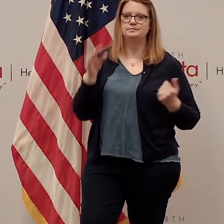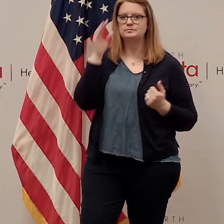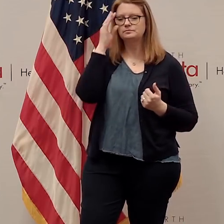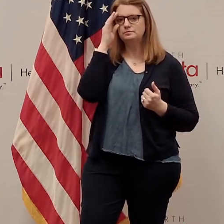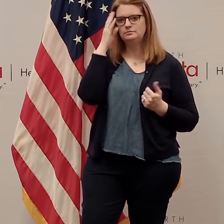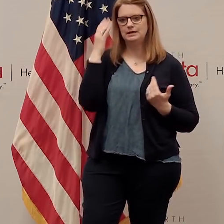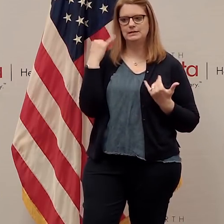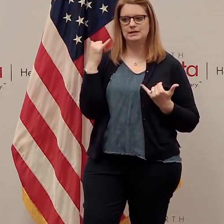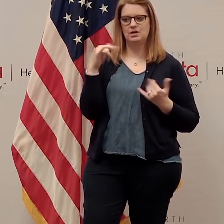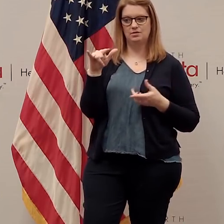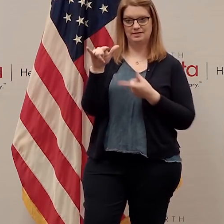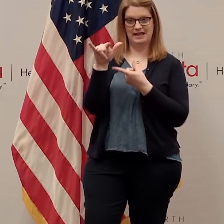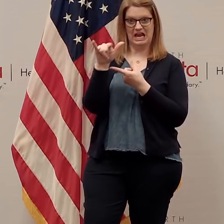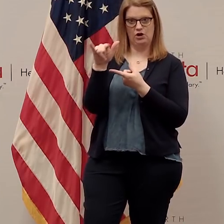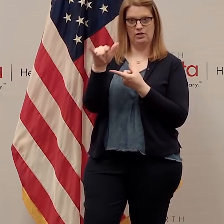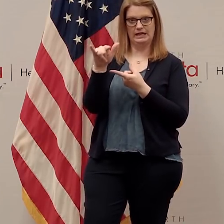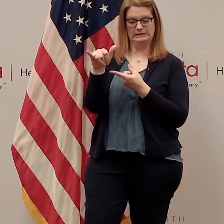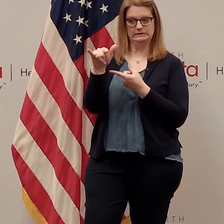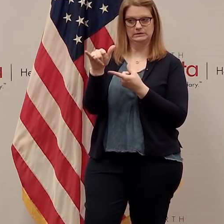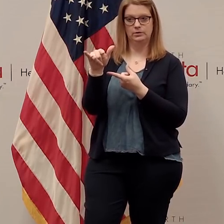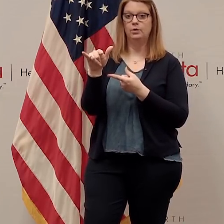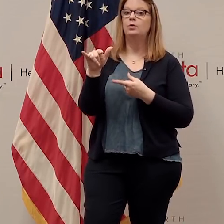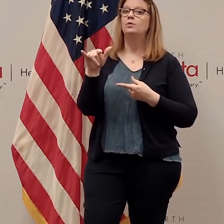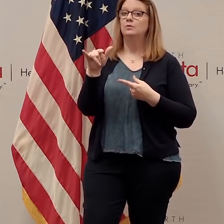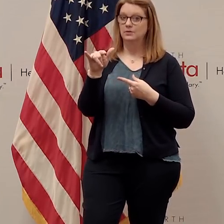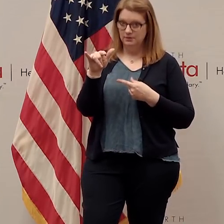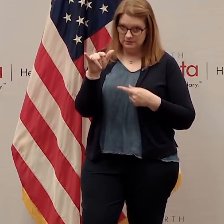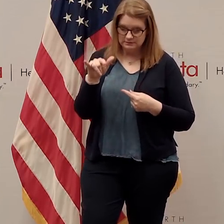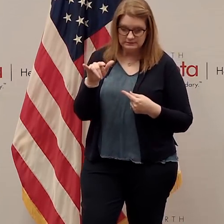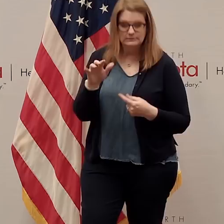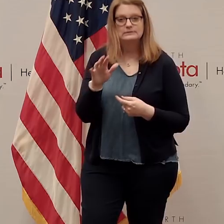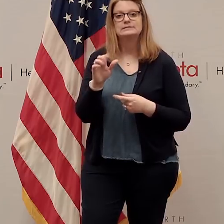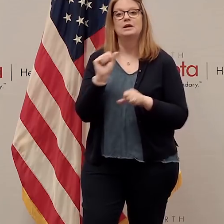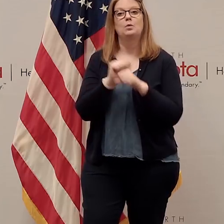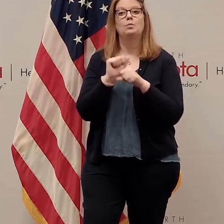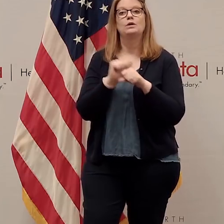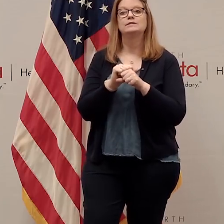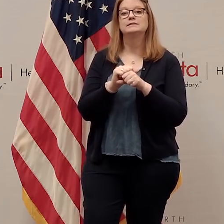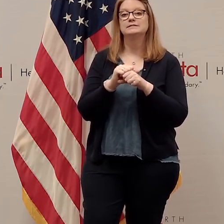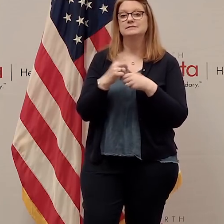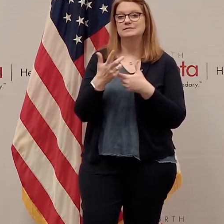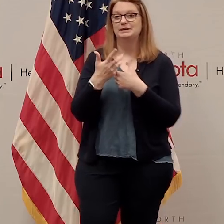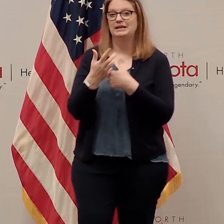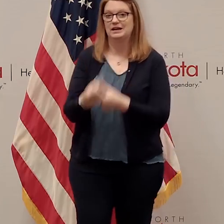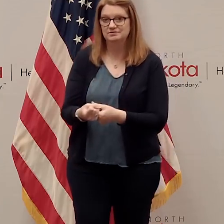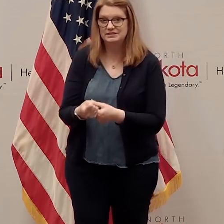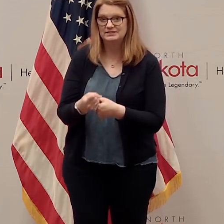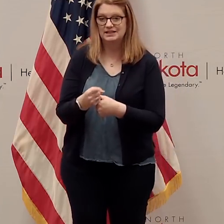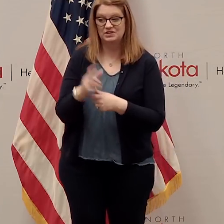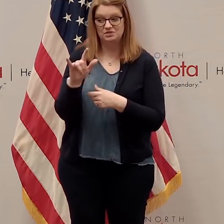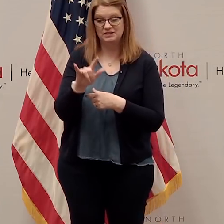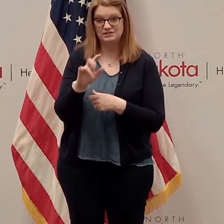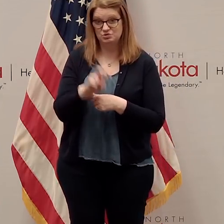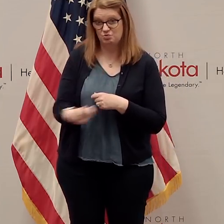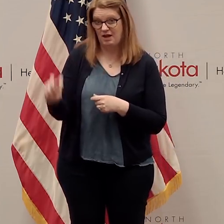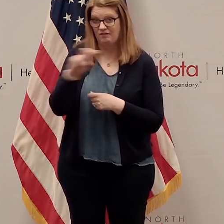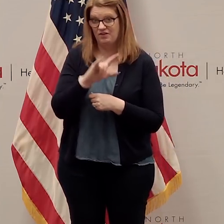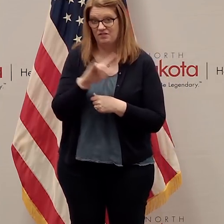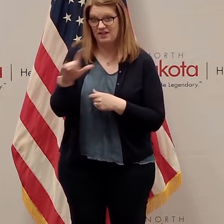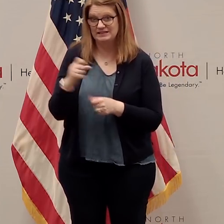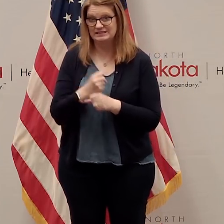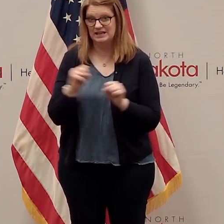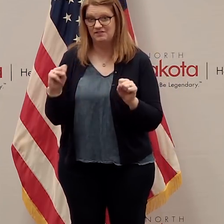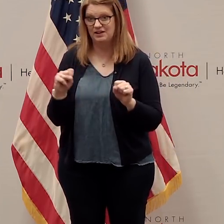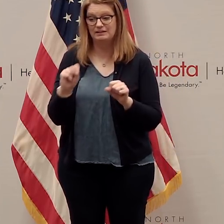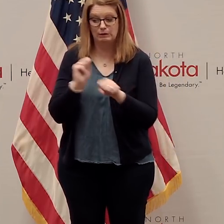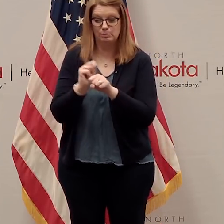that the airlines are doing a lot to try to restore confidence in people that you can travel and fly safely. I think this